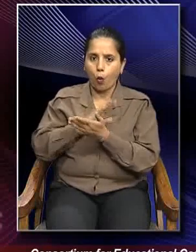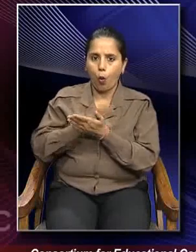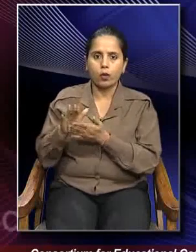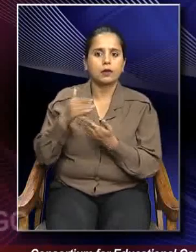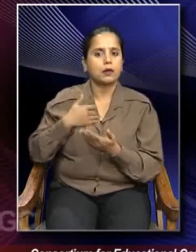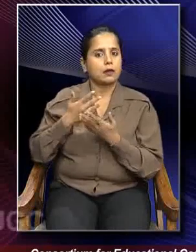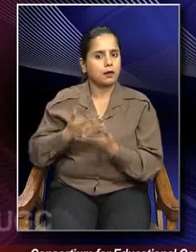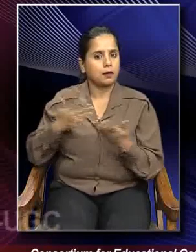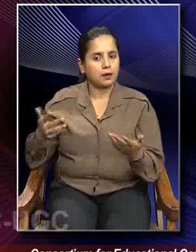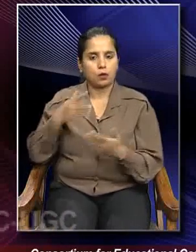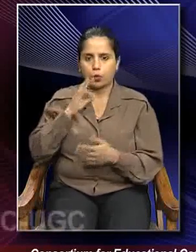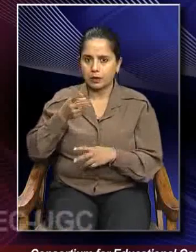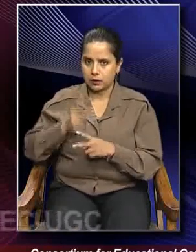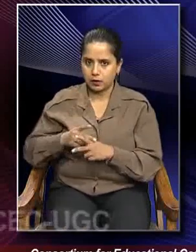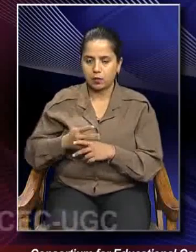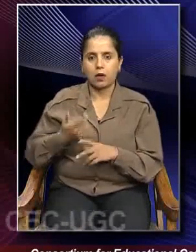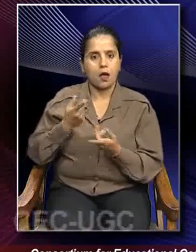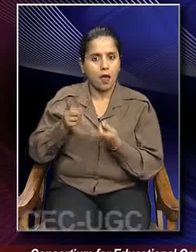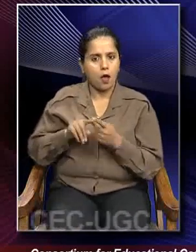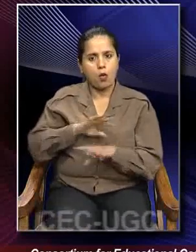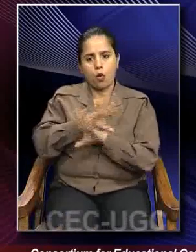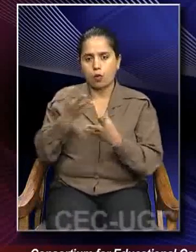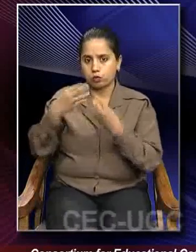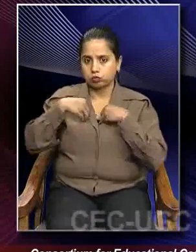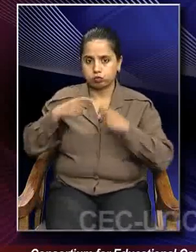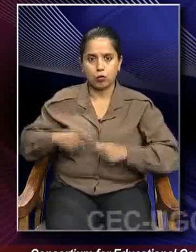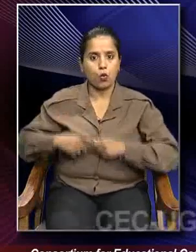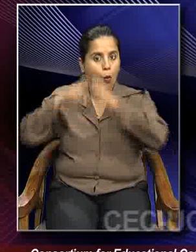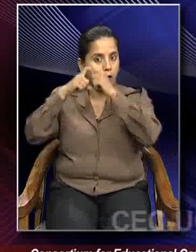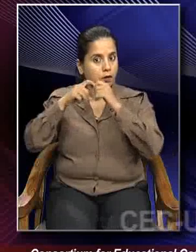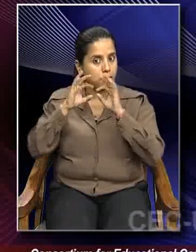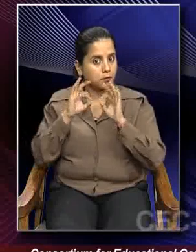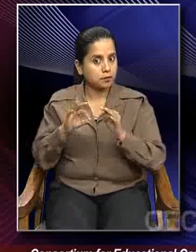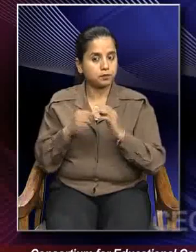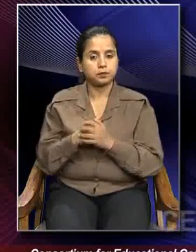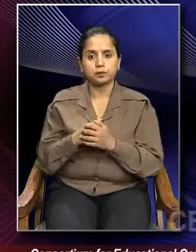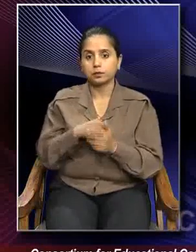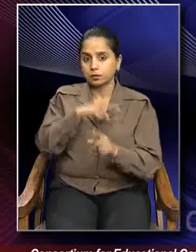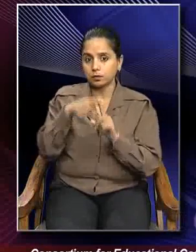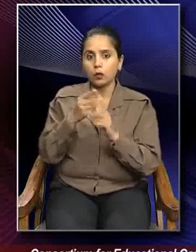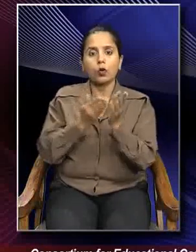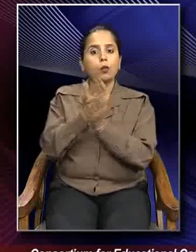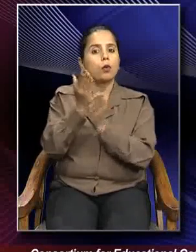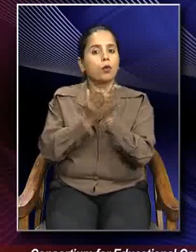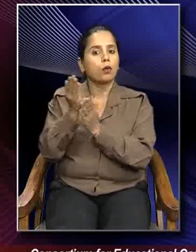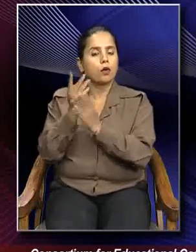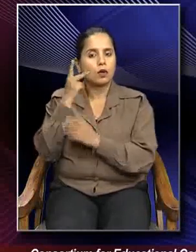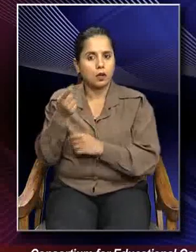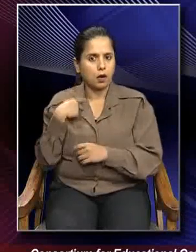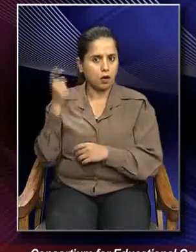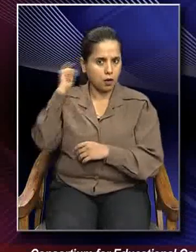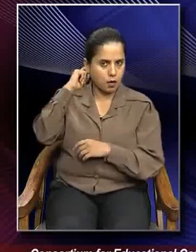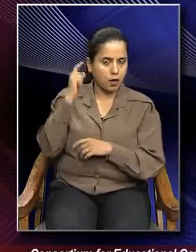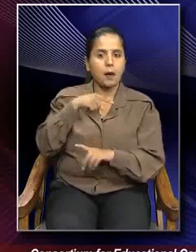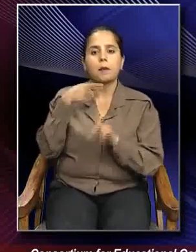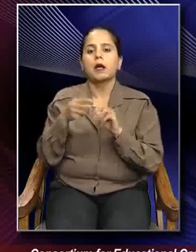substance, divested of all qualities, and modes include consciousness and